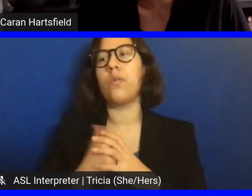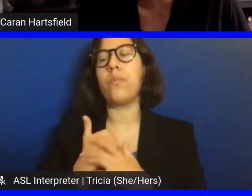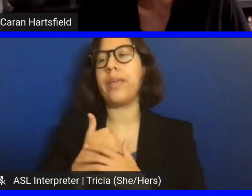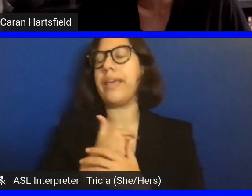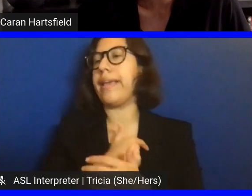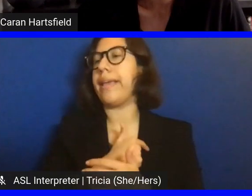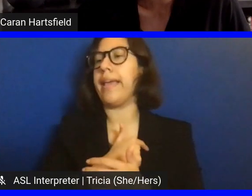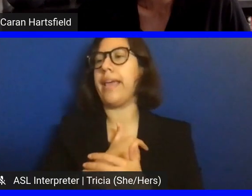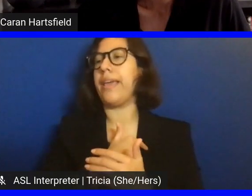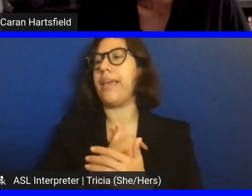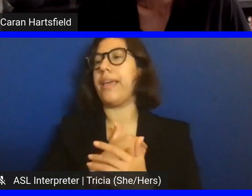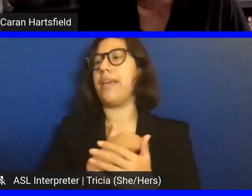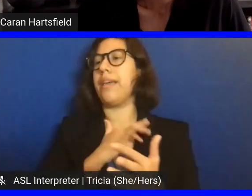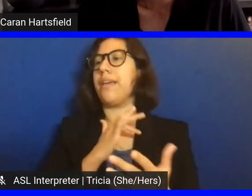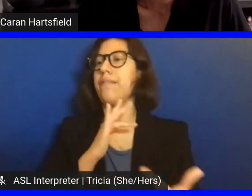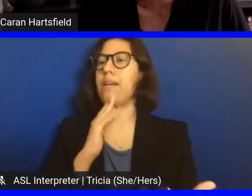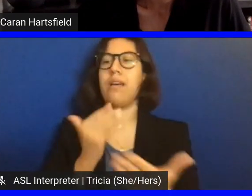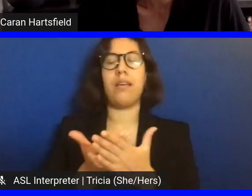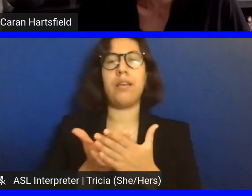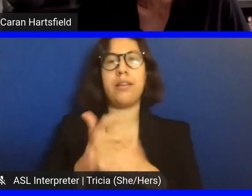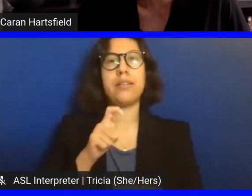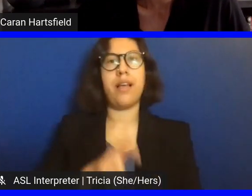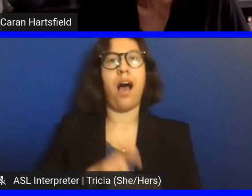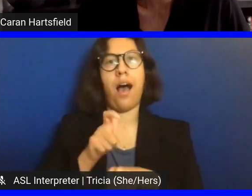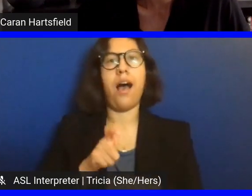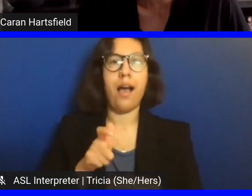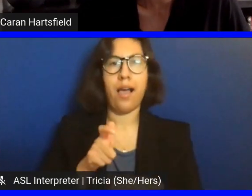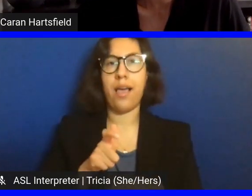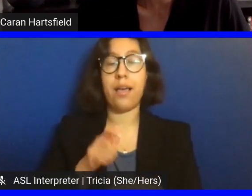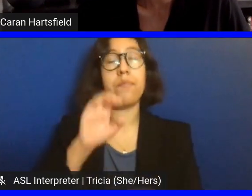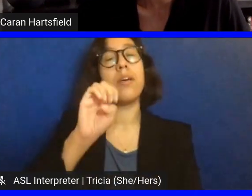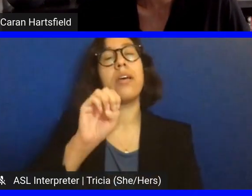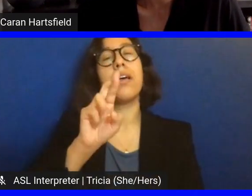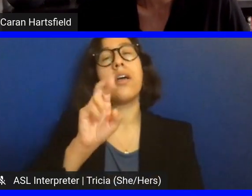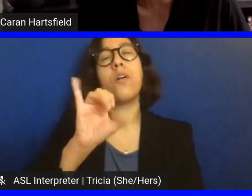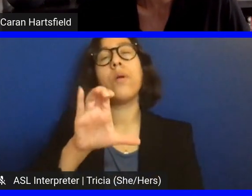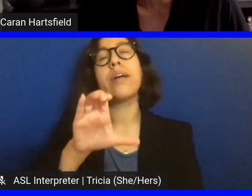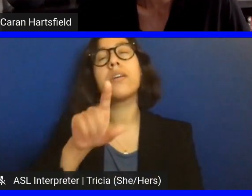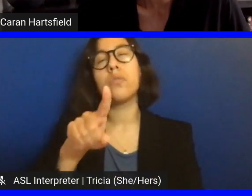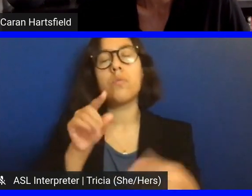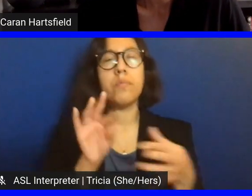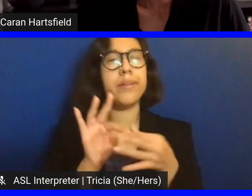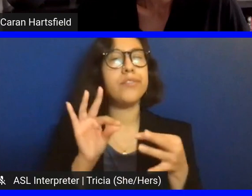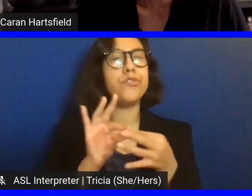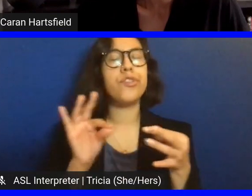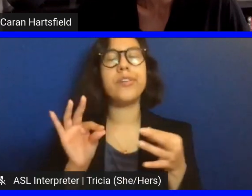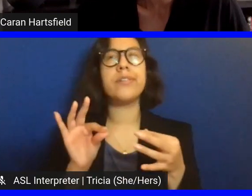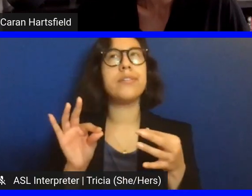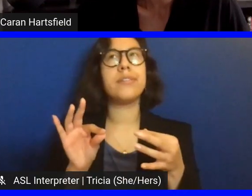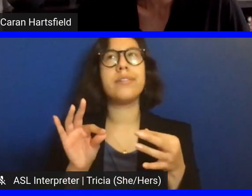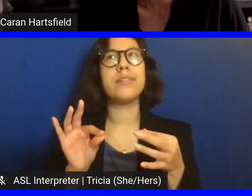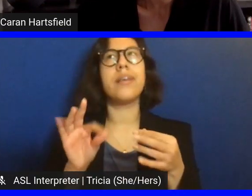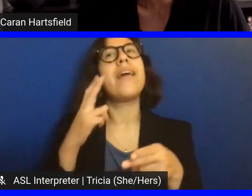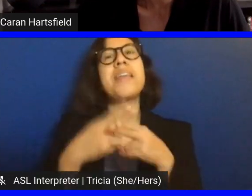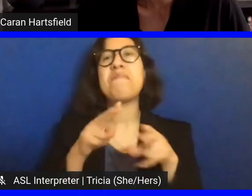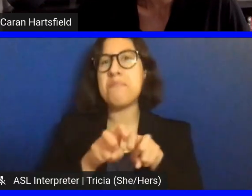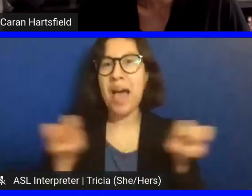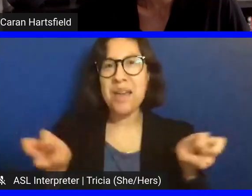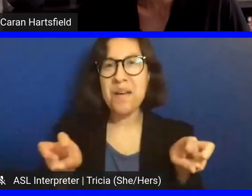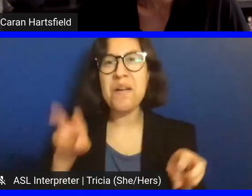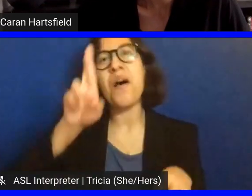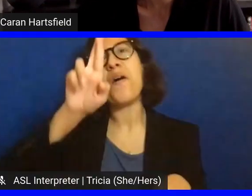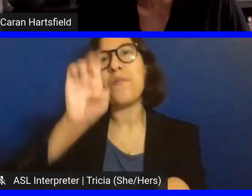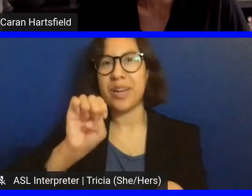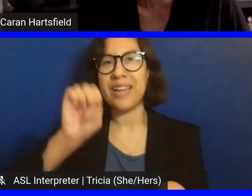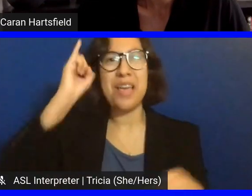time, I feel like, in particular, where Eric, you were talking about, it's here's the name of the panel, Reimagining